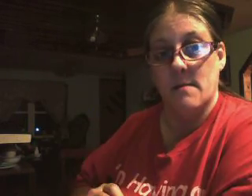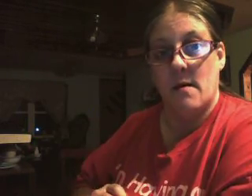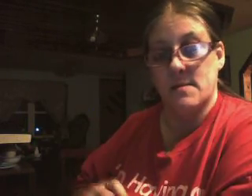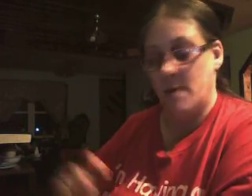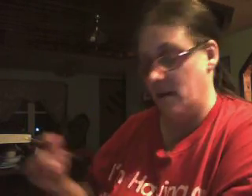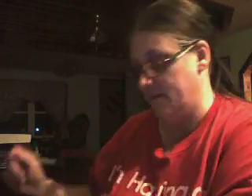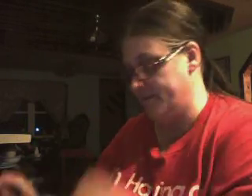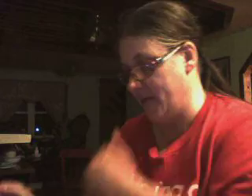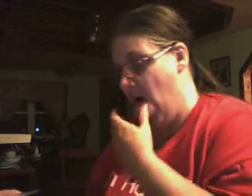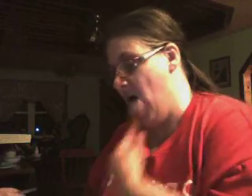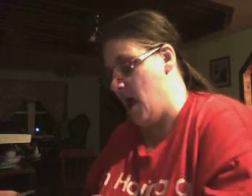comment box below.